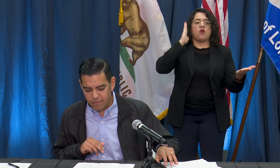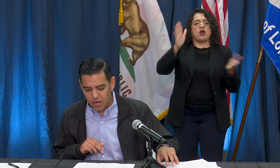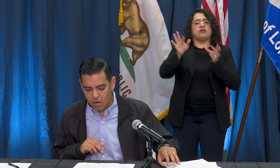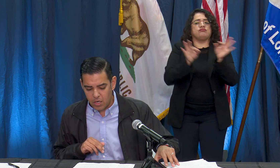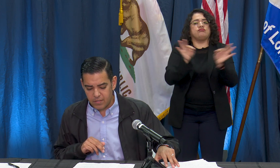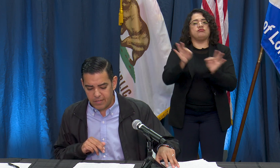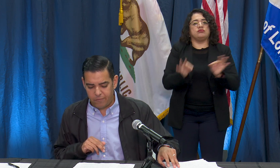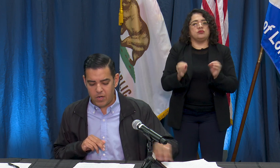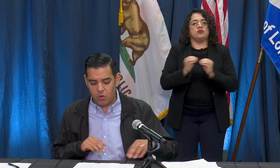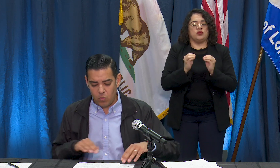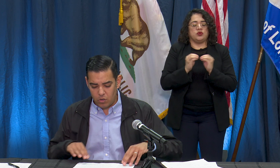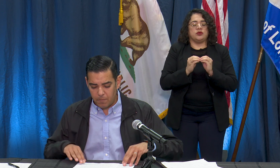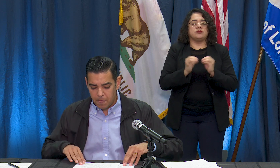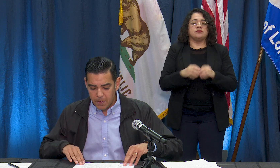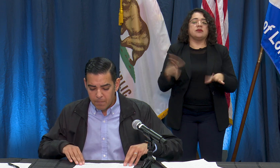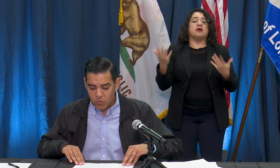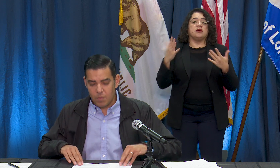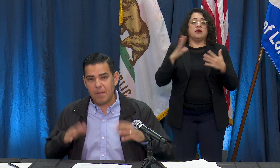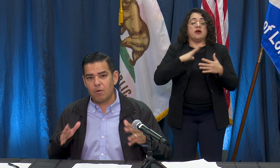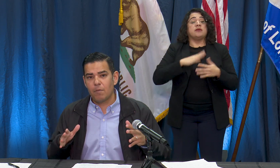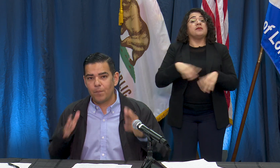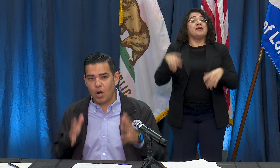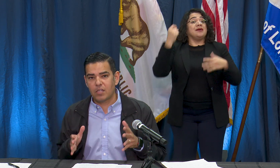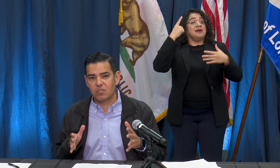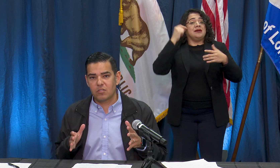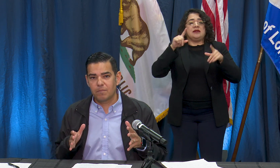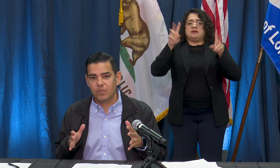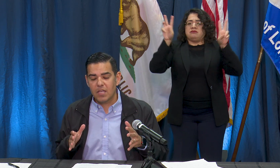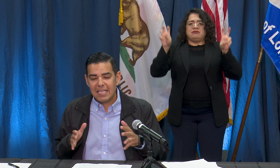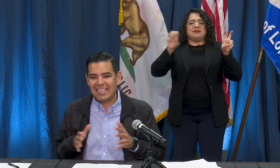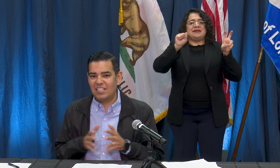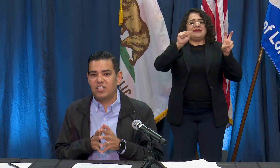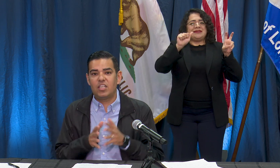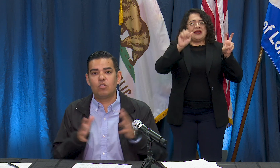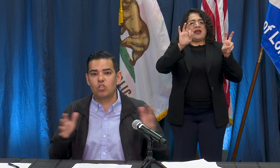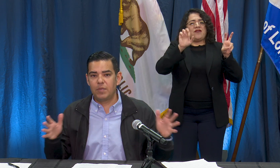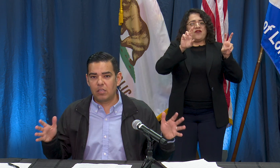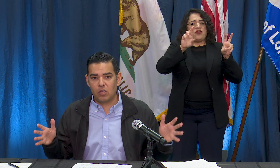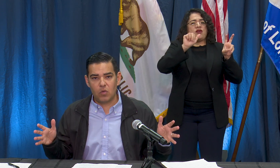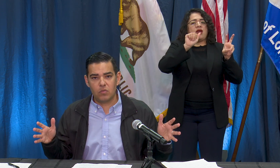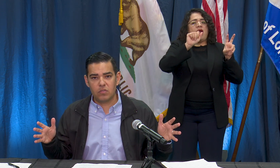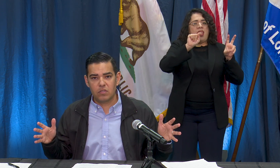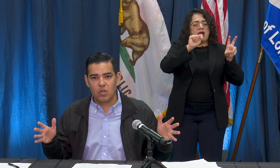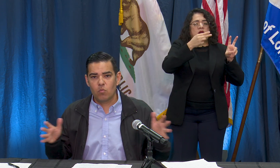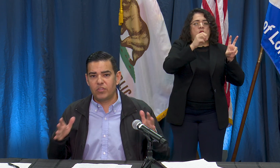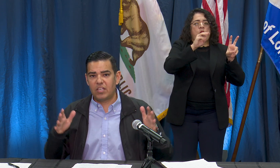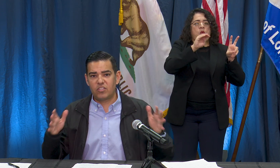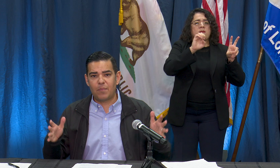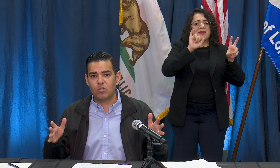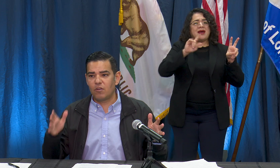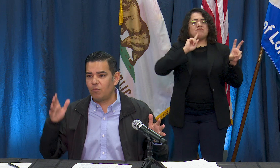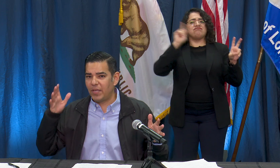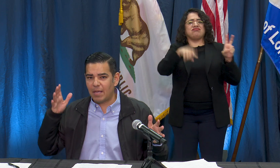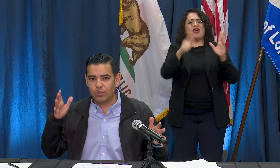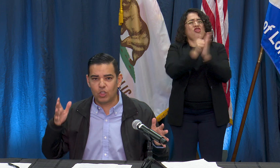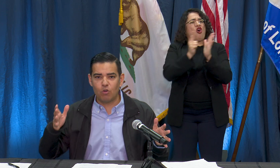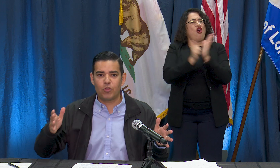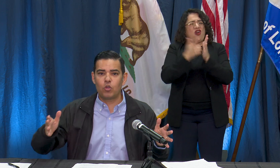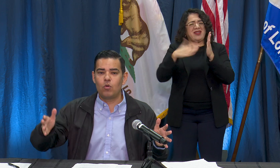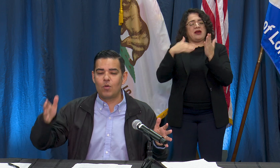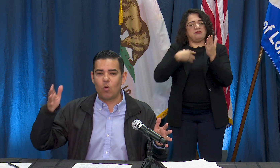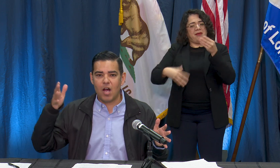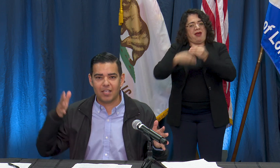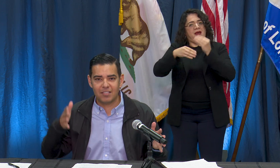parts of our Safer at Home order. Remember, parks continue to be closed with the exception of being able to